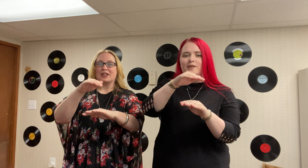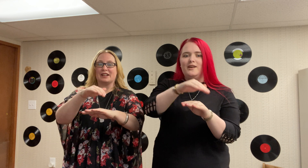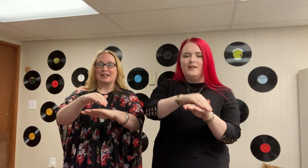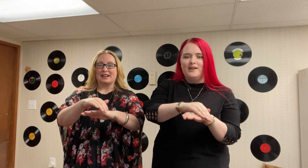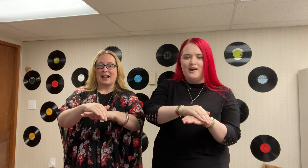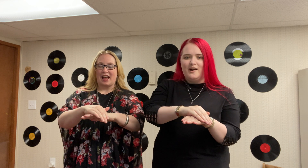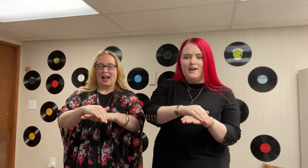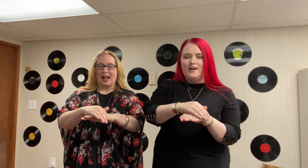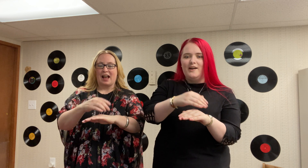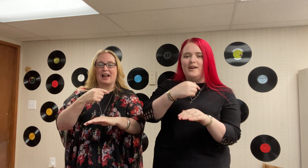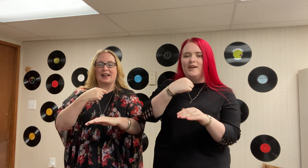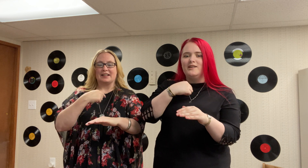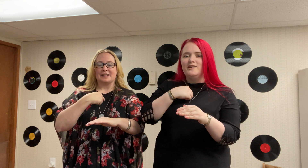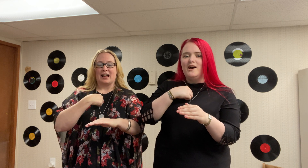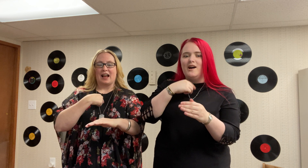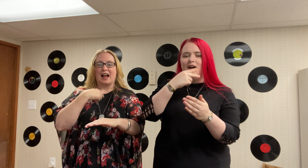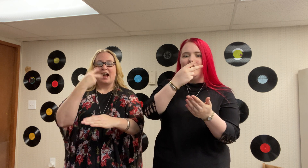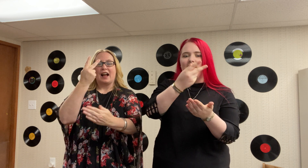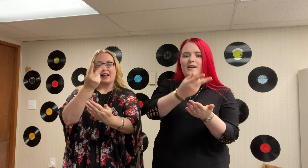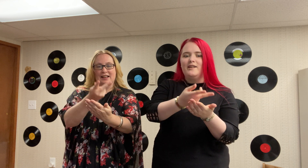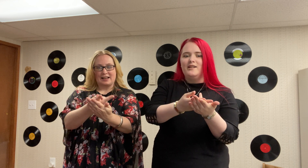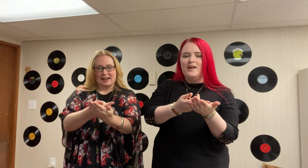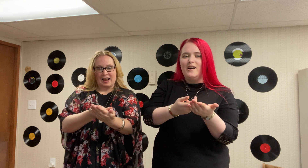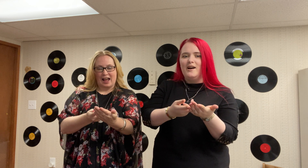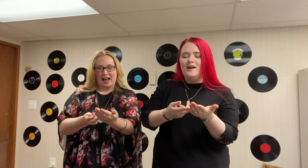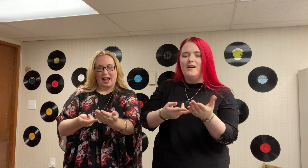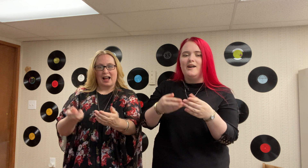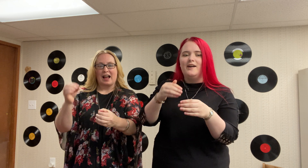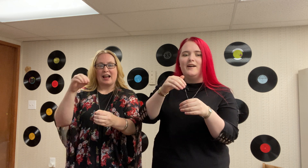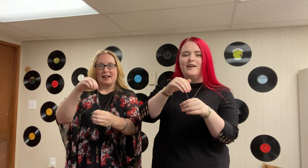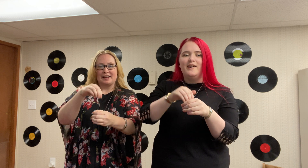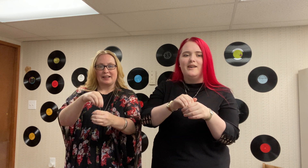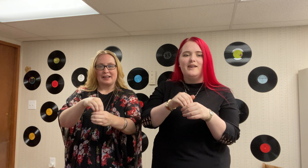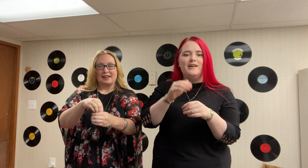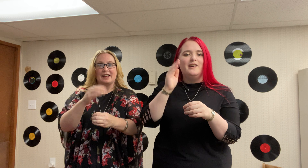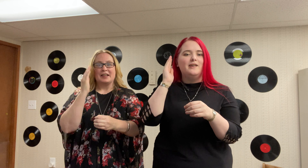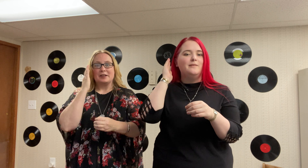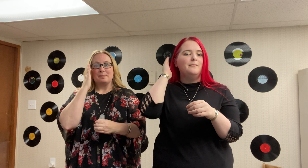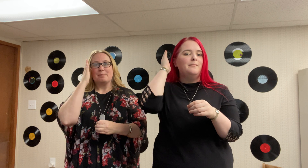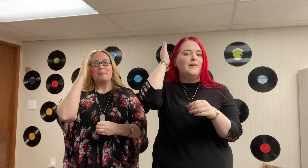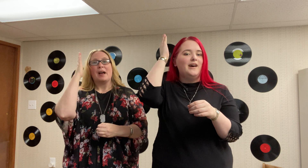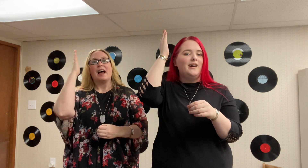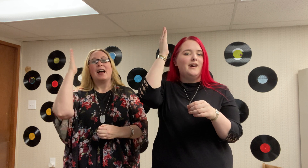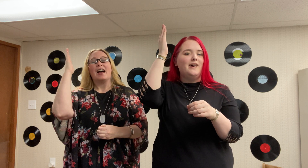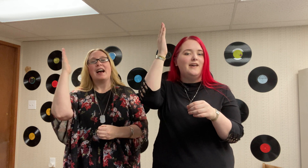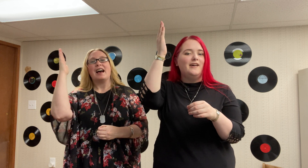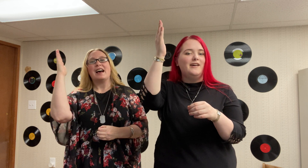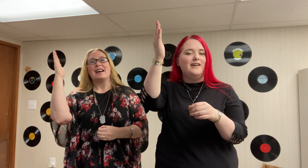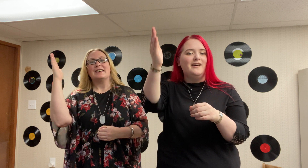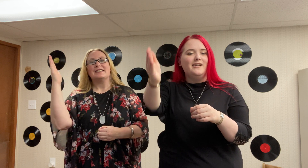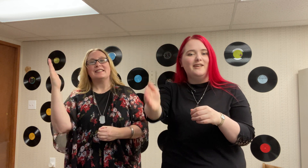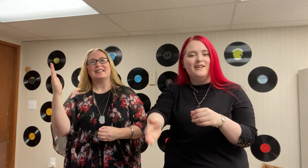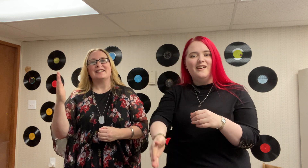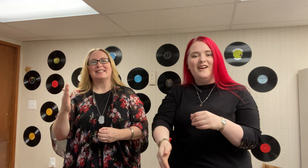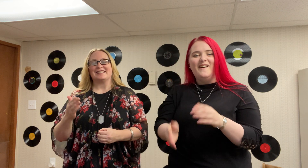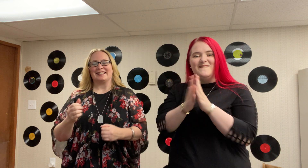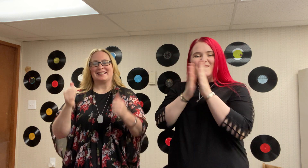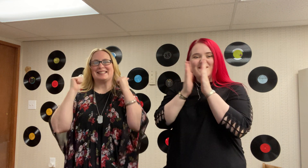every night I lie in bed.